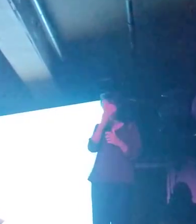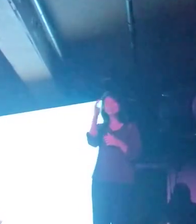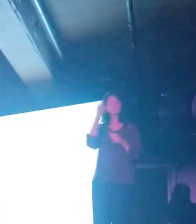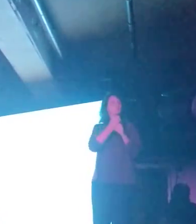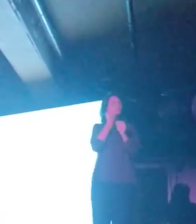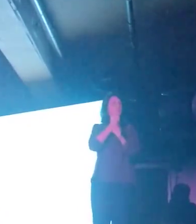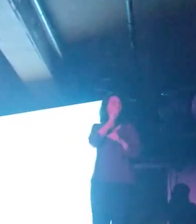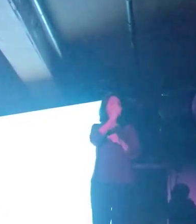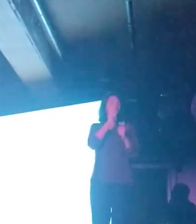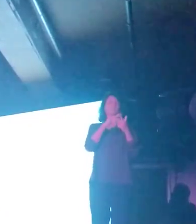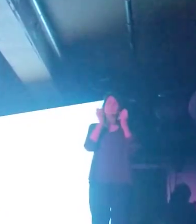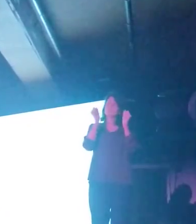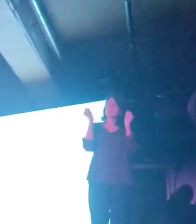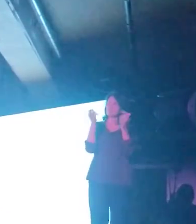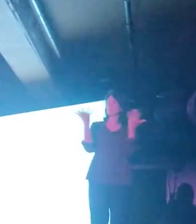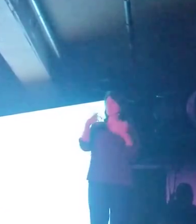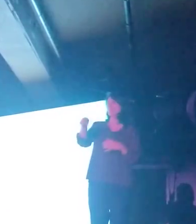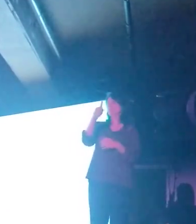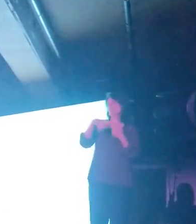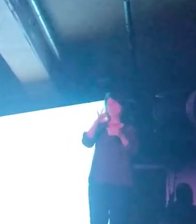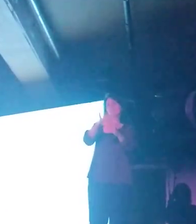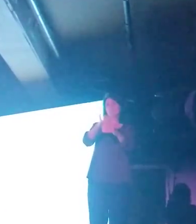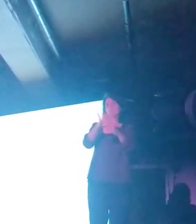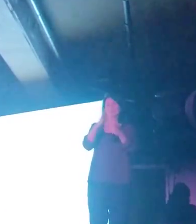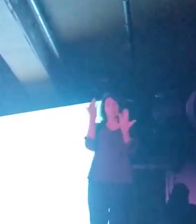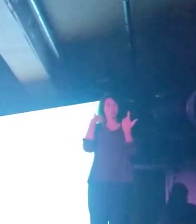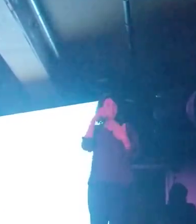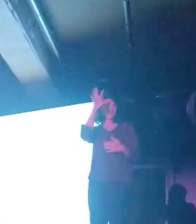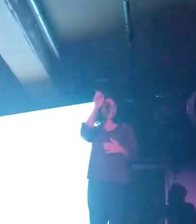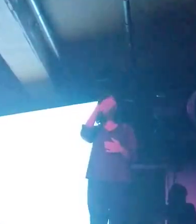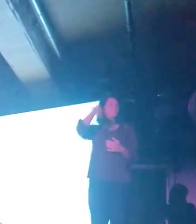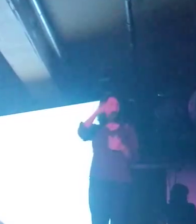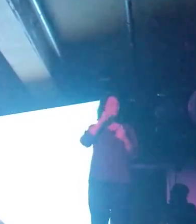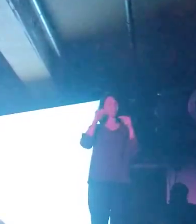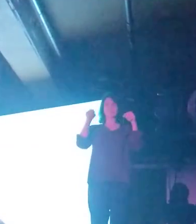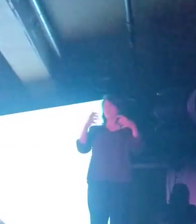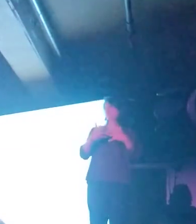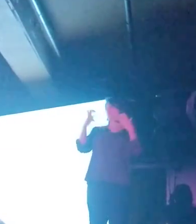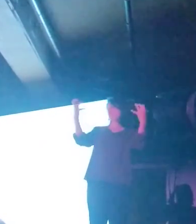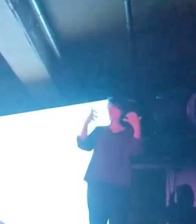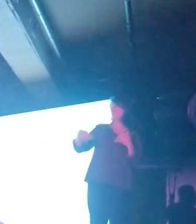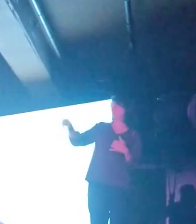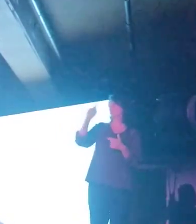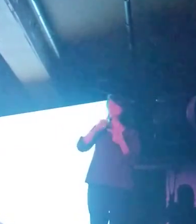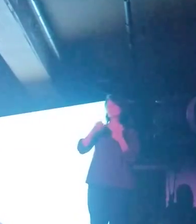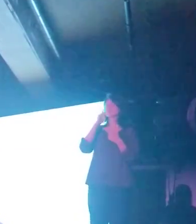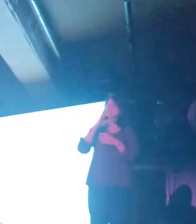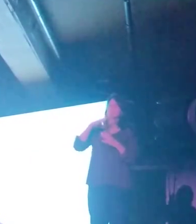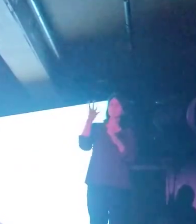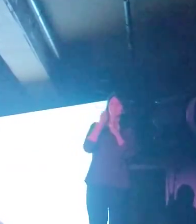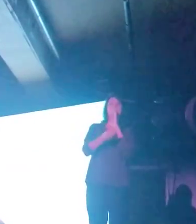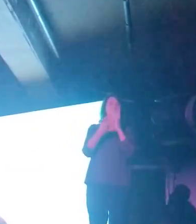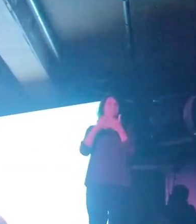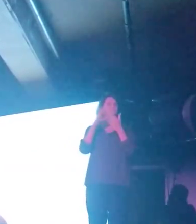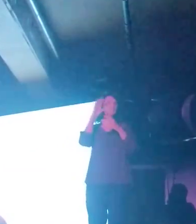everybody votes. I mean, I shouldn't have to say this to this crowd because you guys are on the front lines of change. I mean,